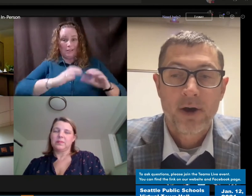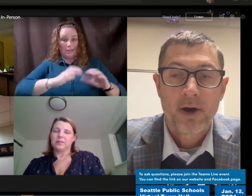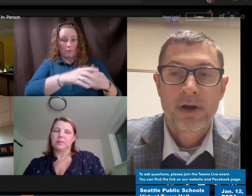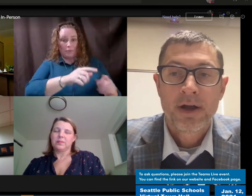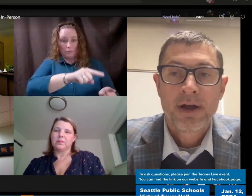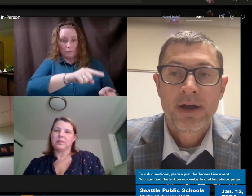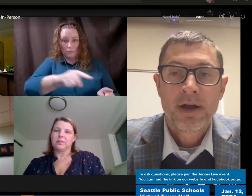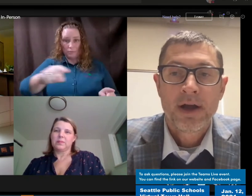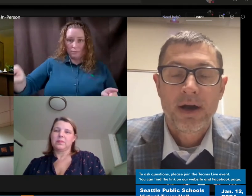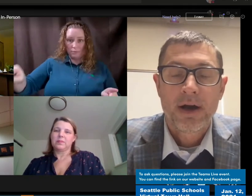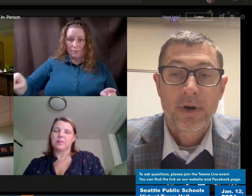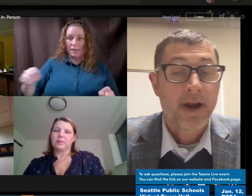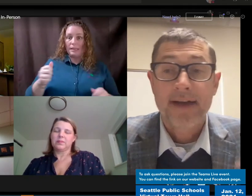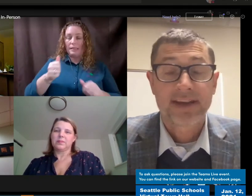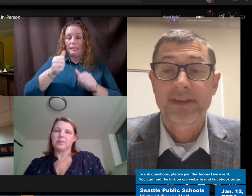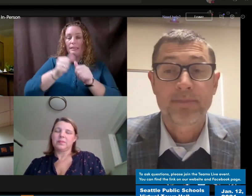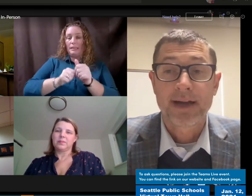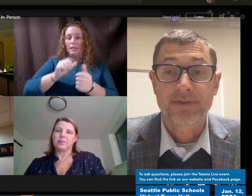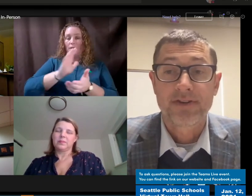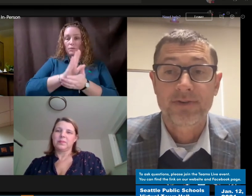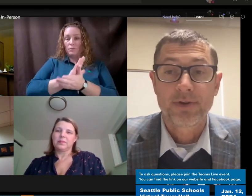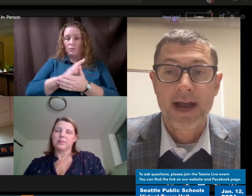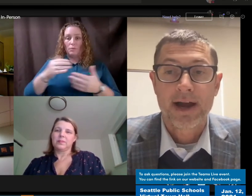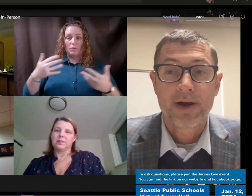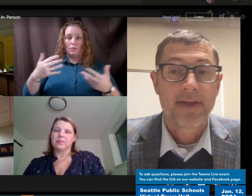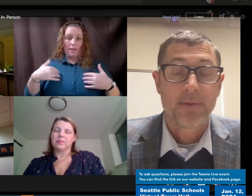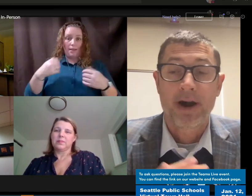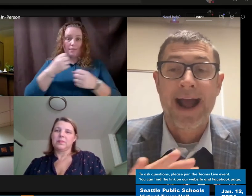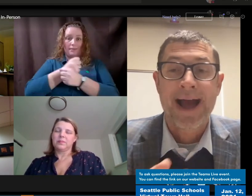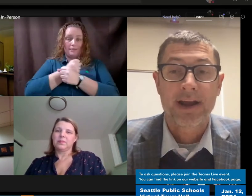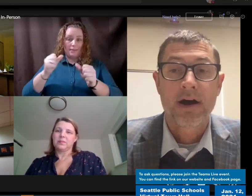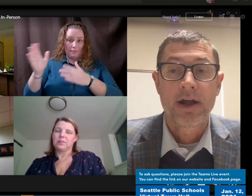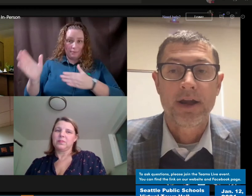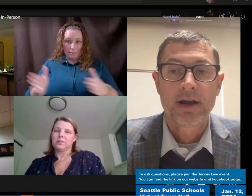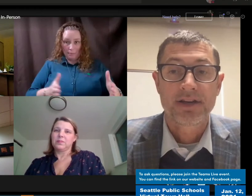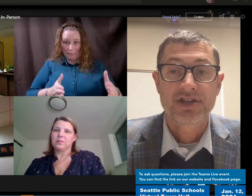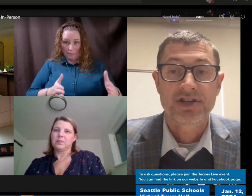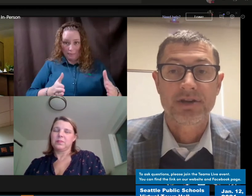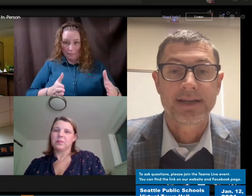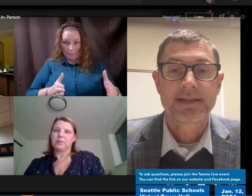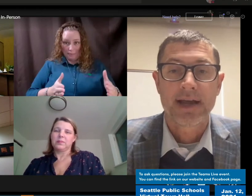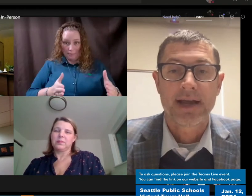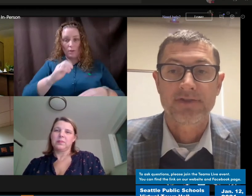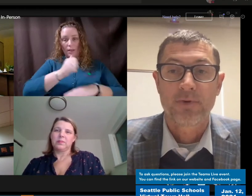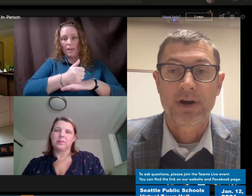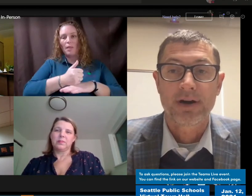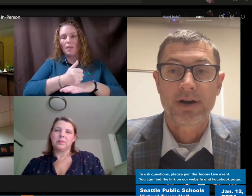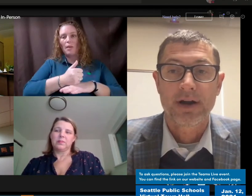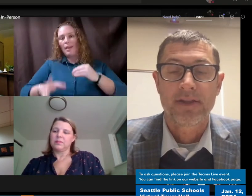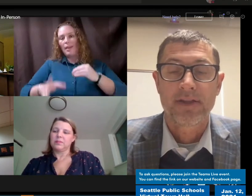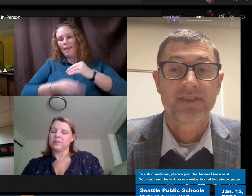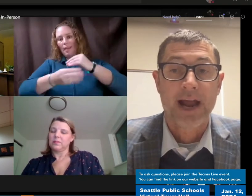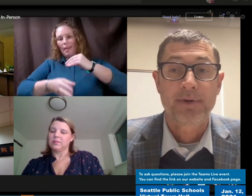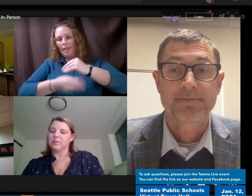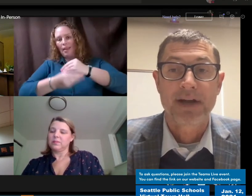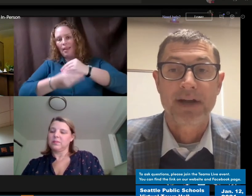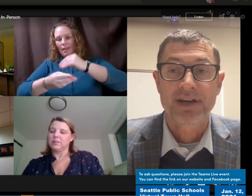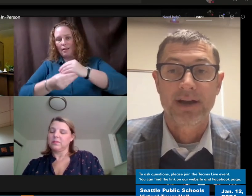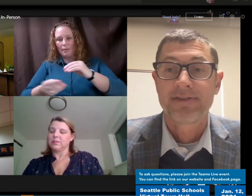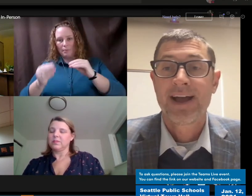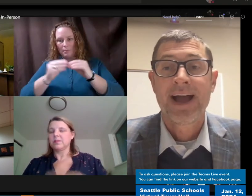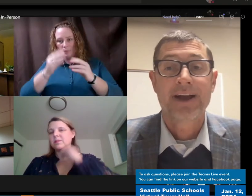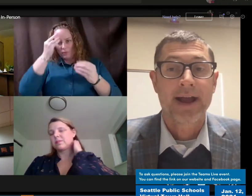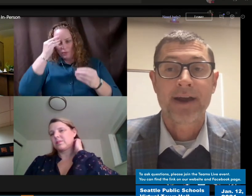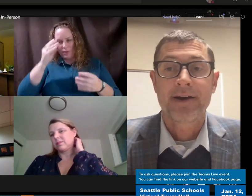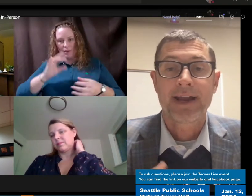own. We already have safety plans for each school now, and then we're adding on additional details for the things that I was mentioning of